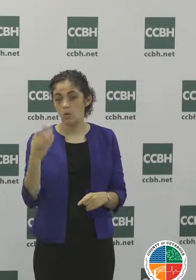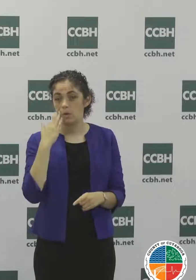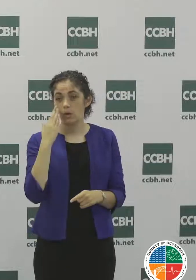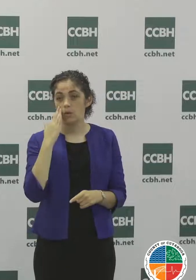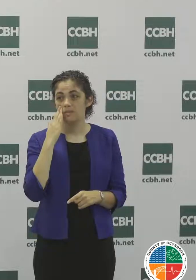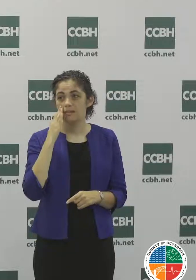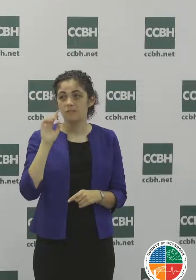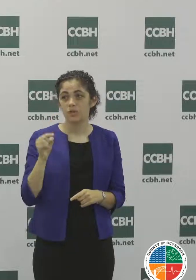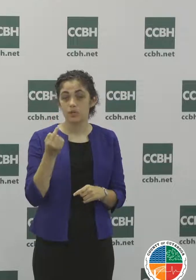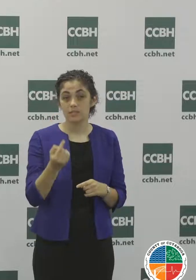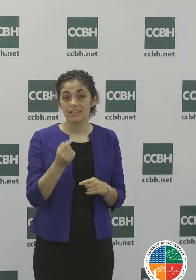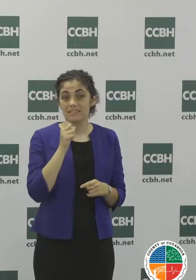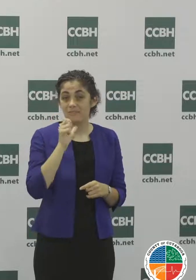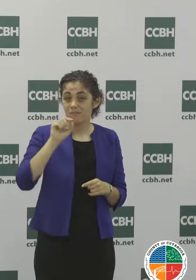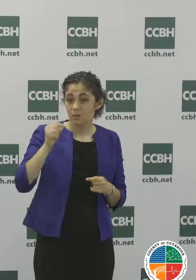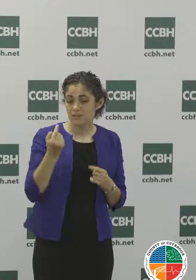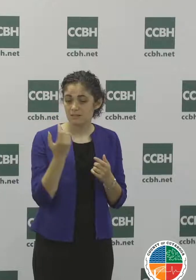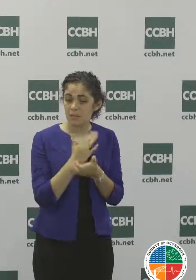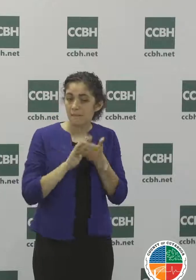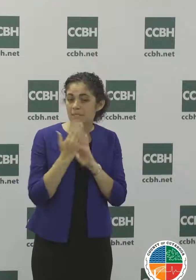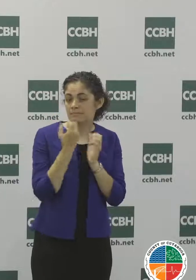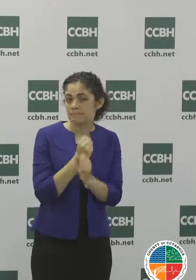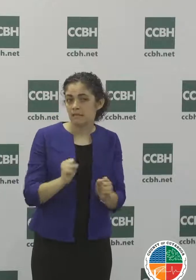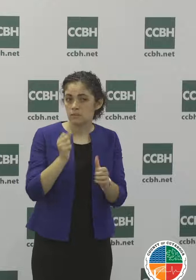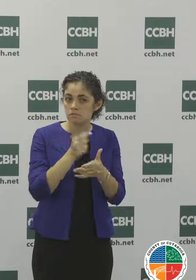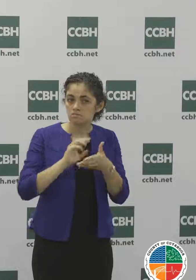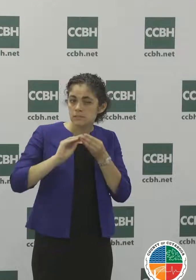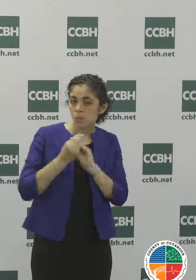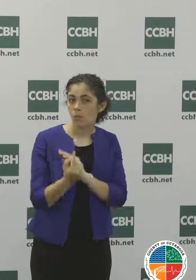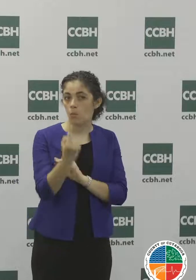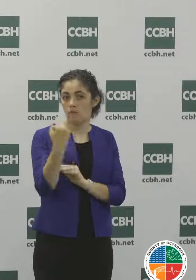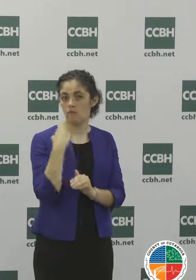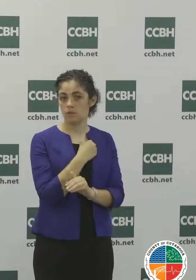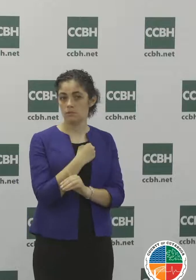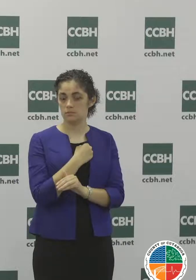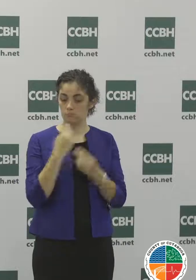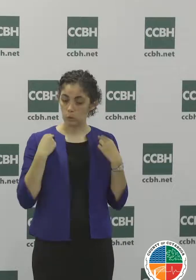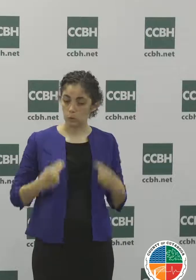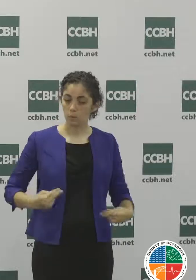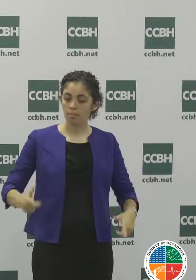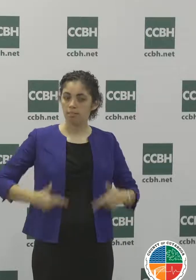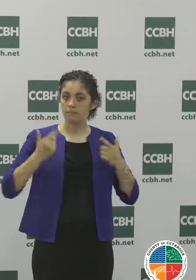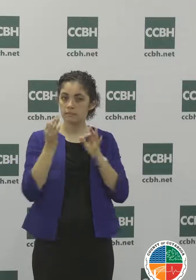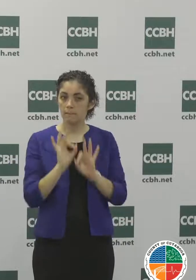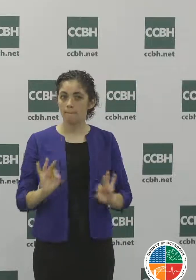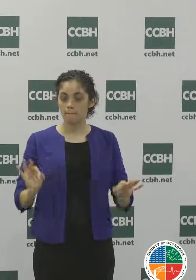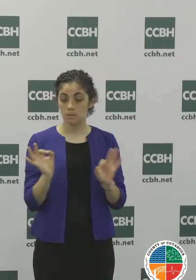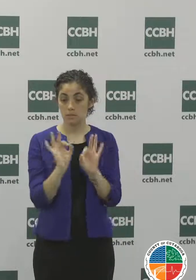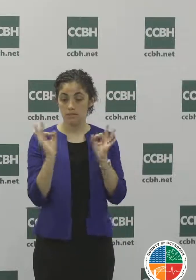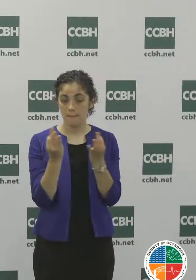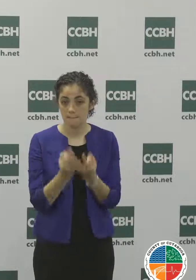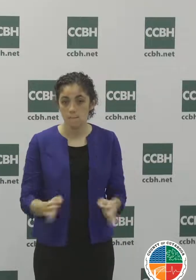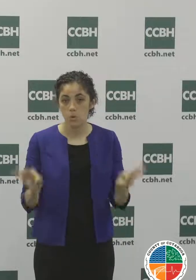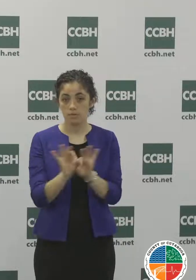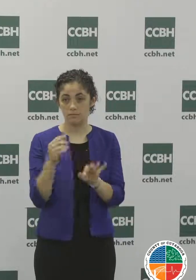tool, it's not the second tool, but we need to protect human life.